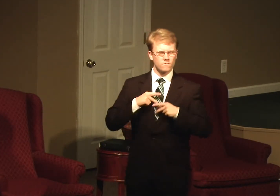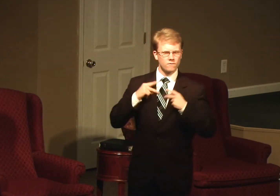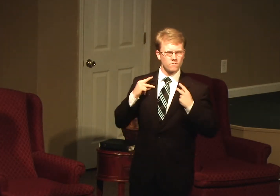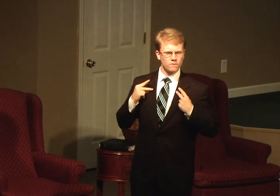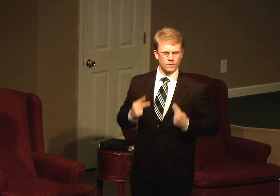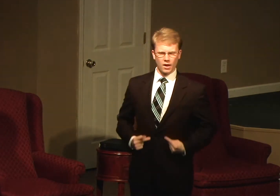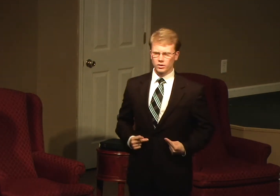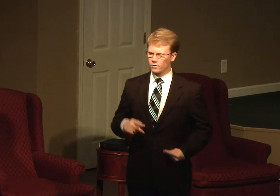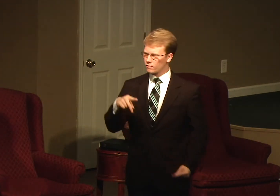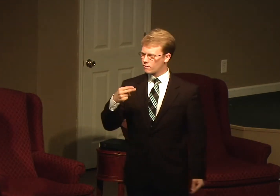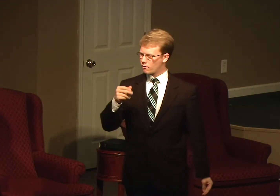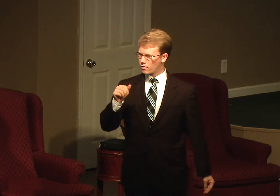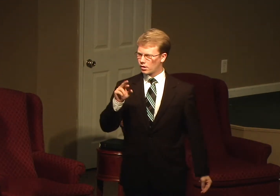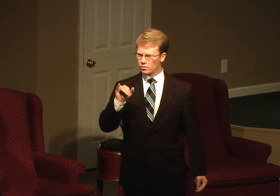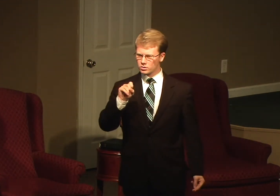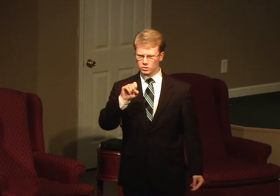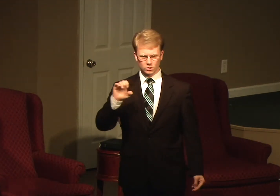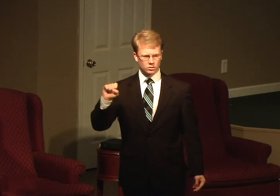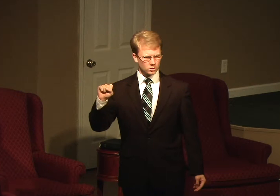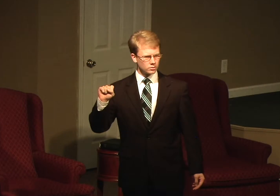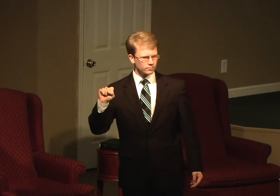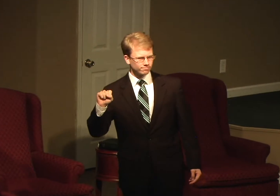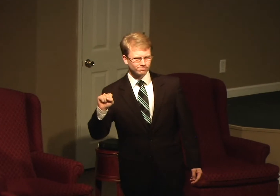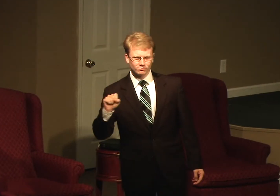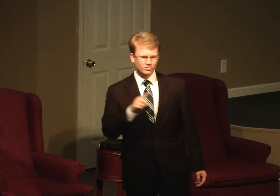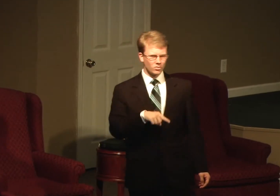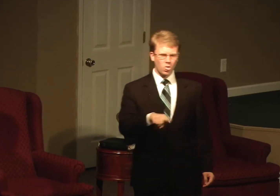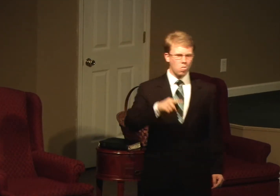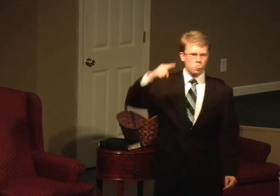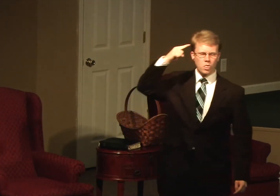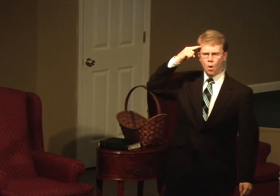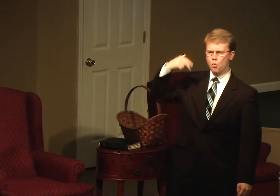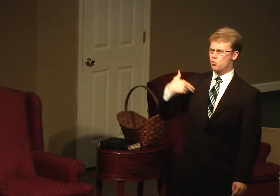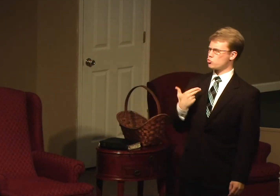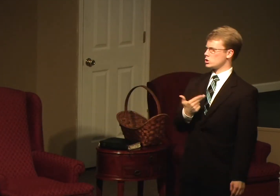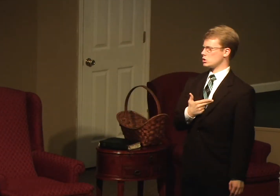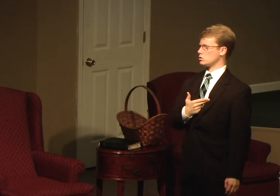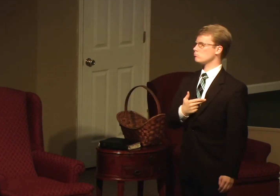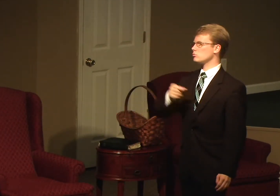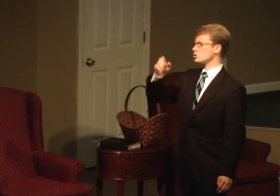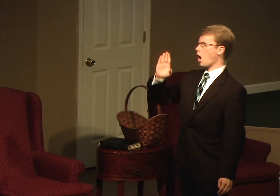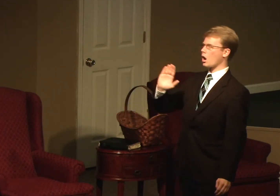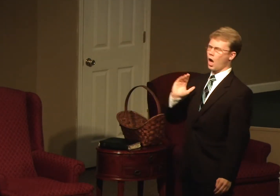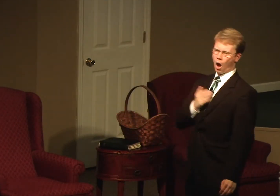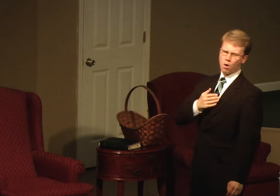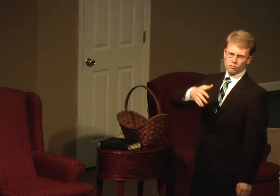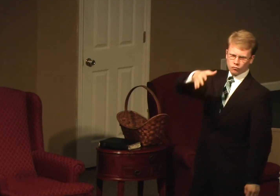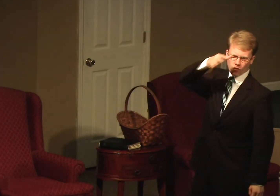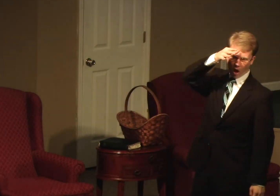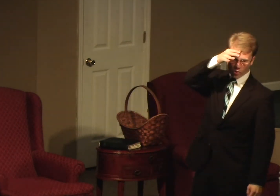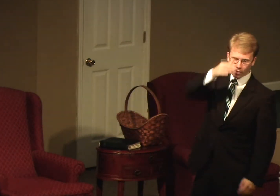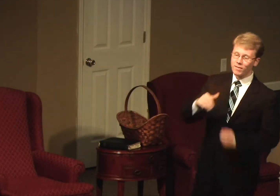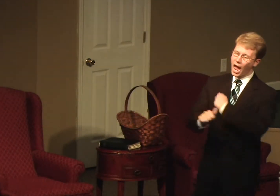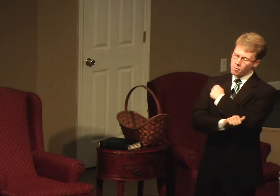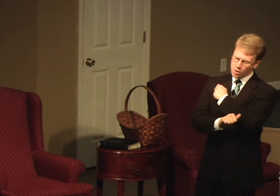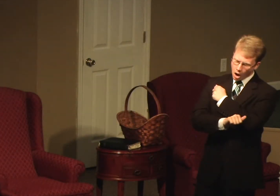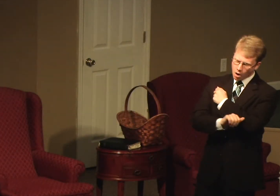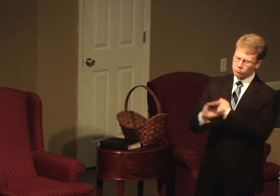people there, the Pharisees. He rebukes them because they thought, you know, He is our